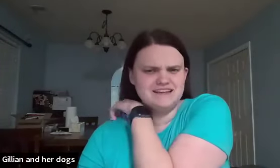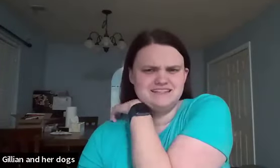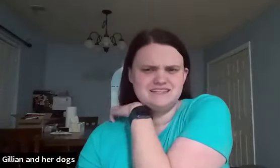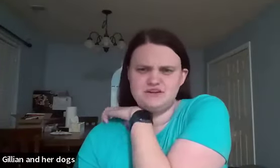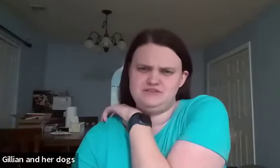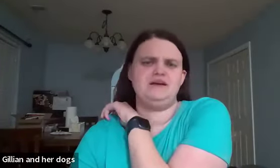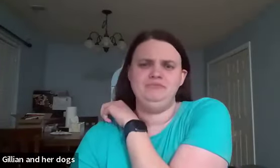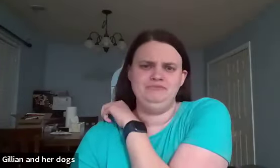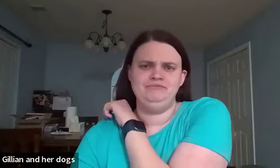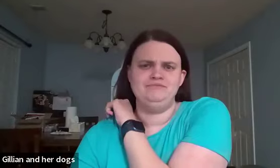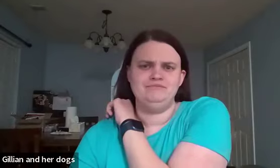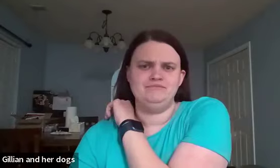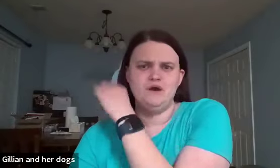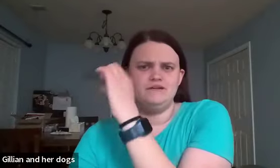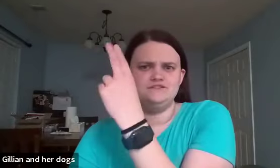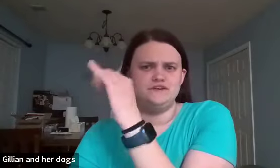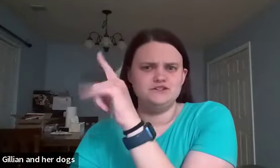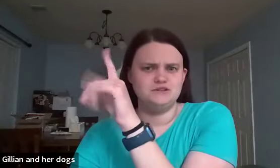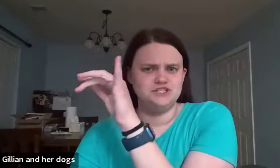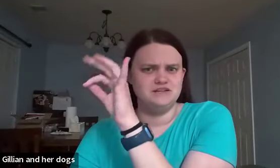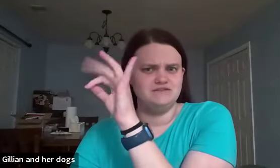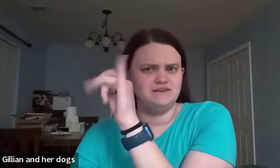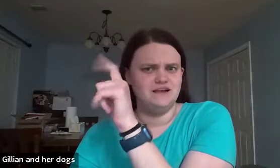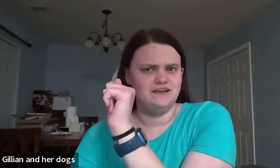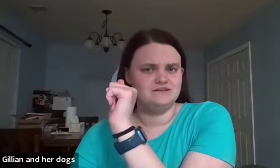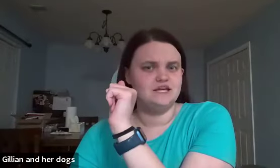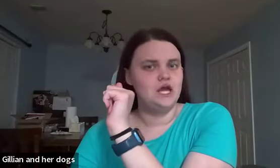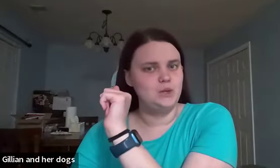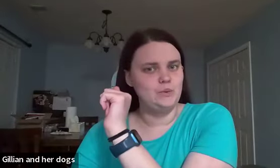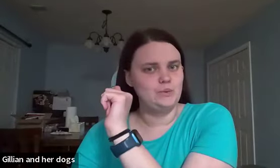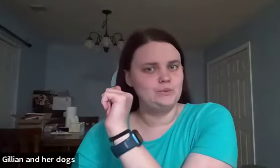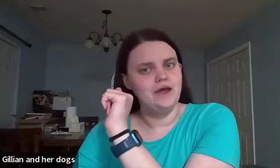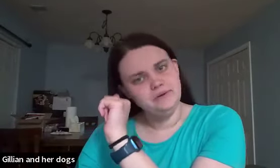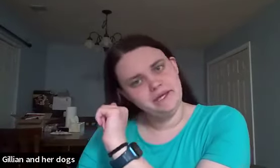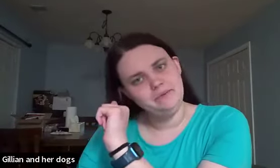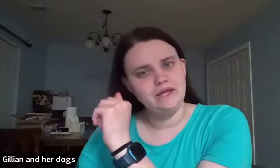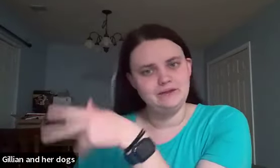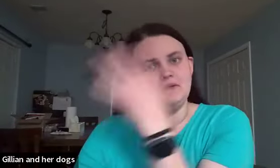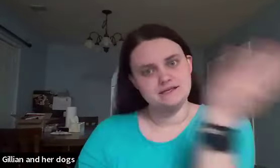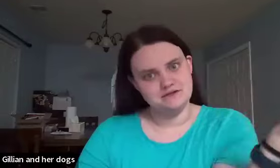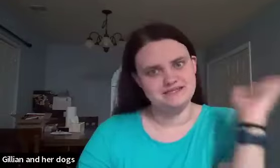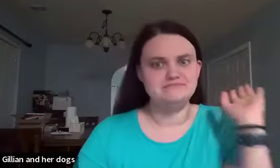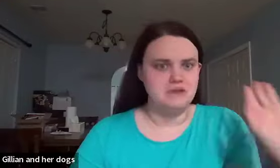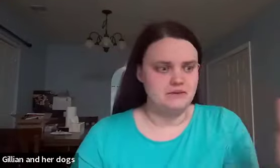I signed it to someone and they're like, no, I just finger spelled Chick-fil-A. And I was like, oh, Okay, well, I saw this. My